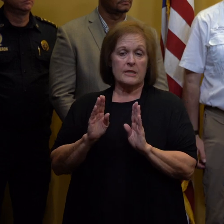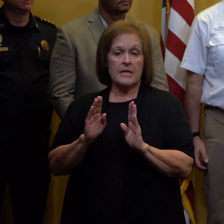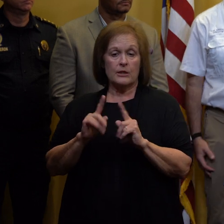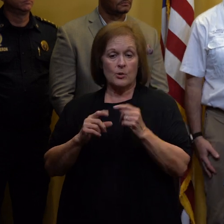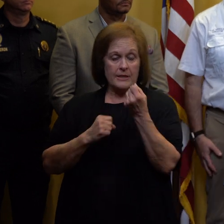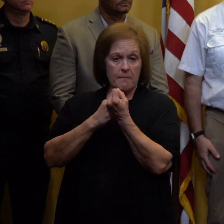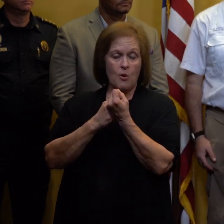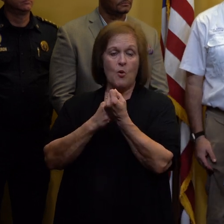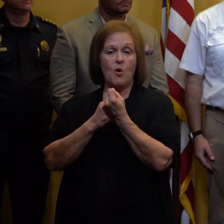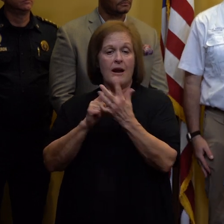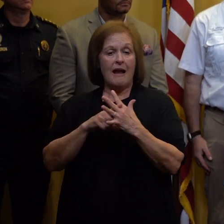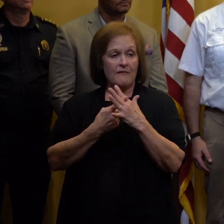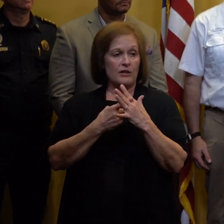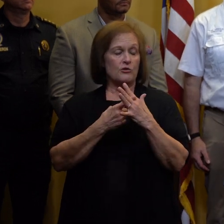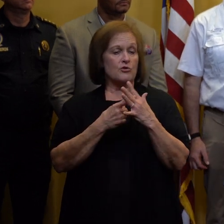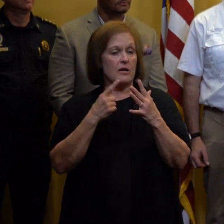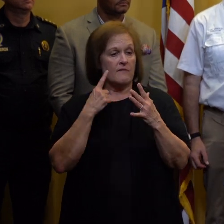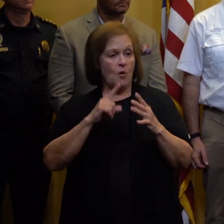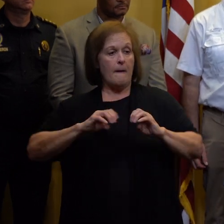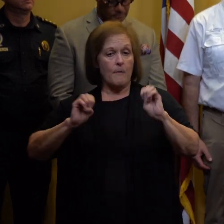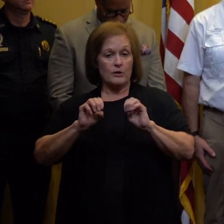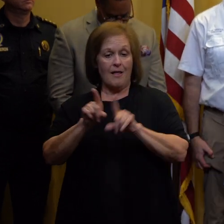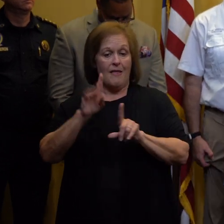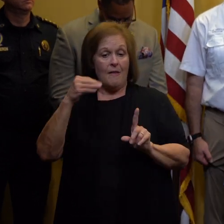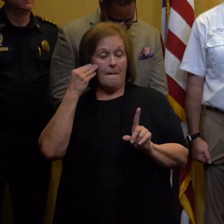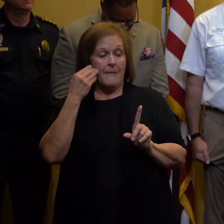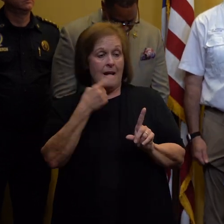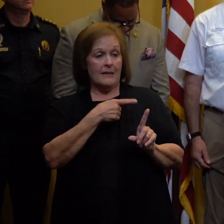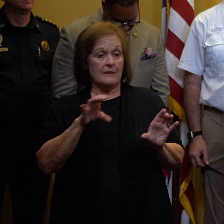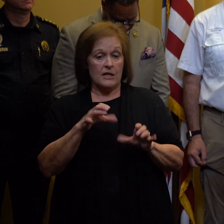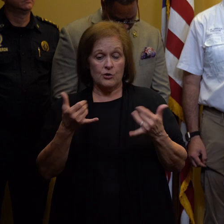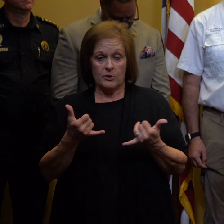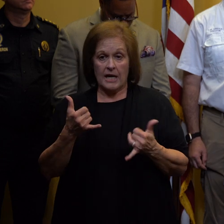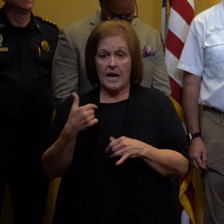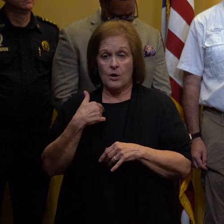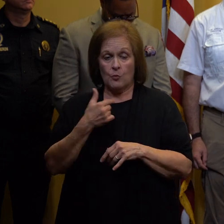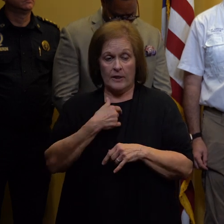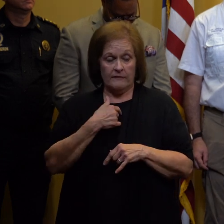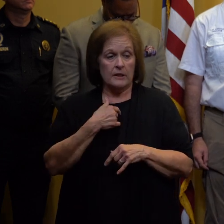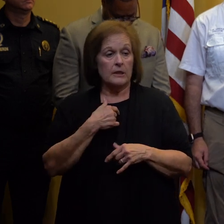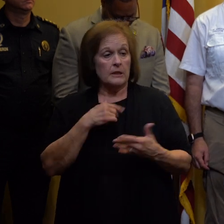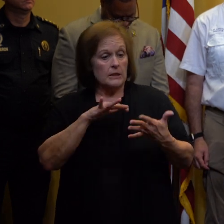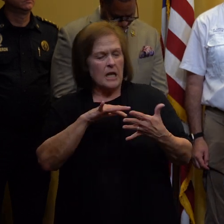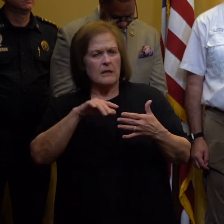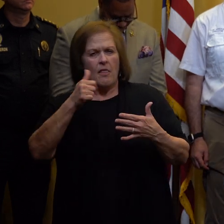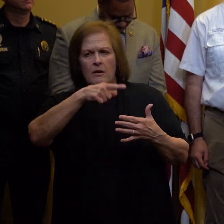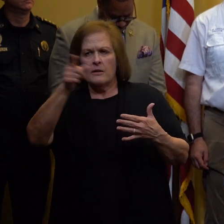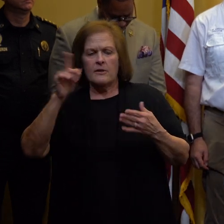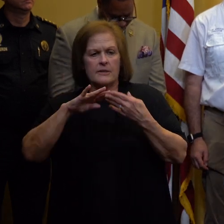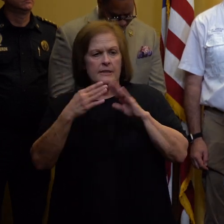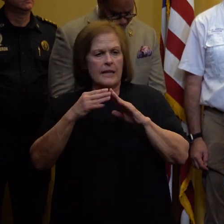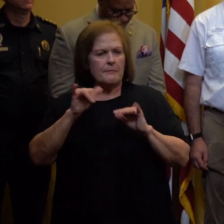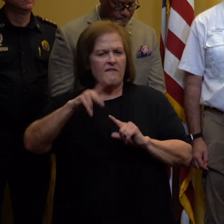of heat emergencies like the mayor has done today. We have looked at thresholds from other cities, such